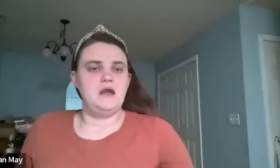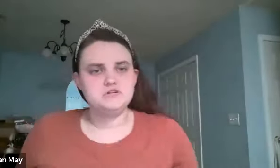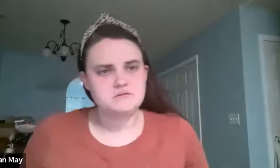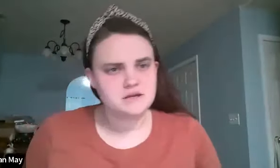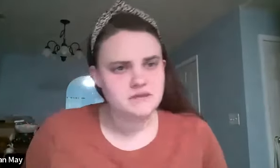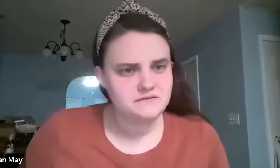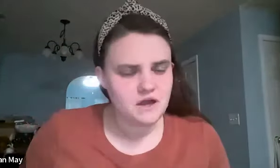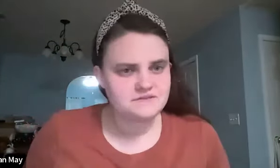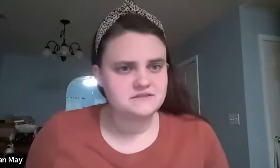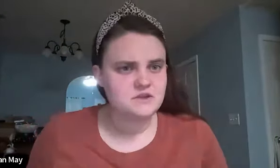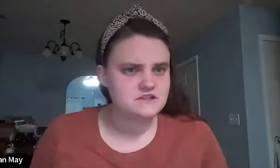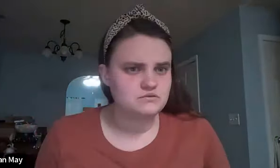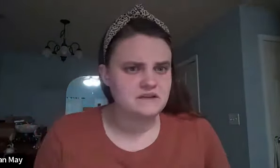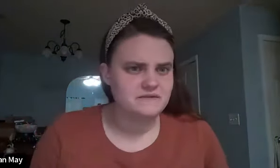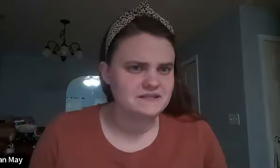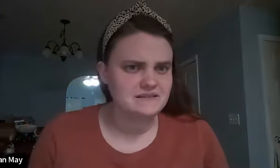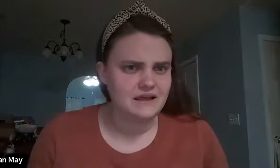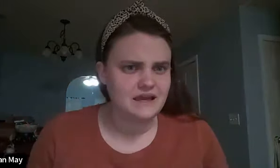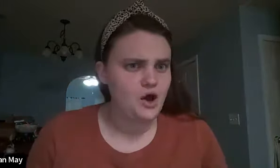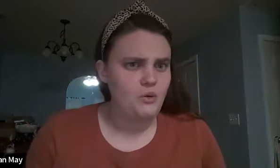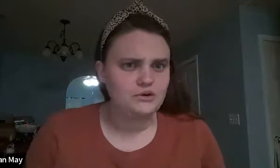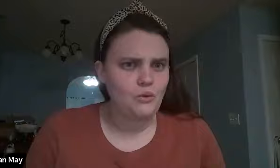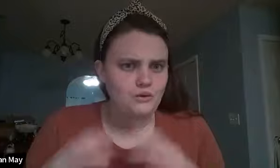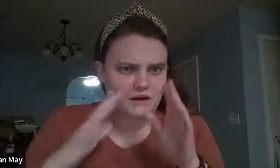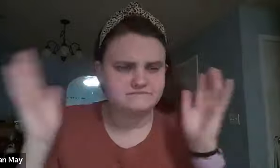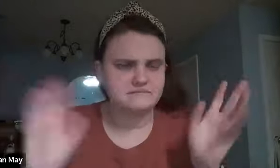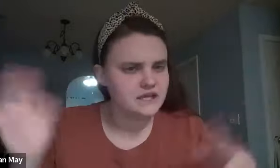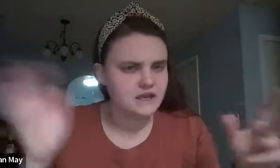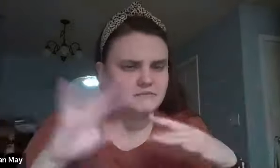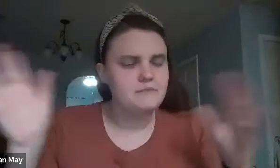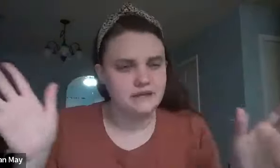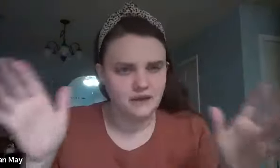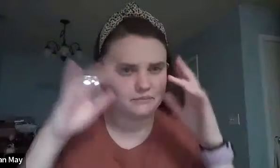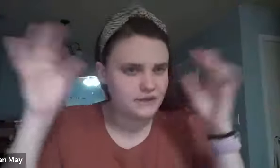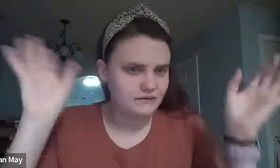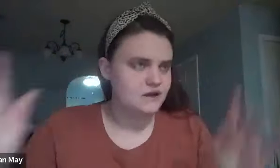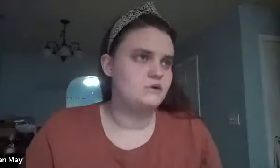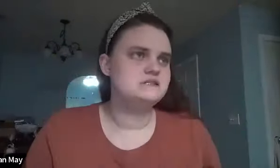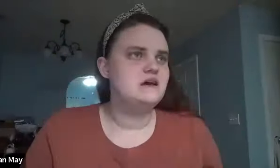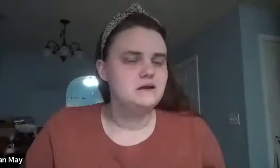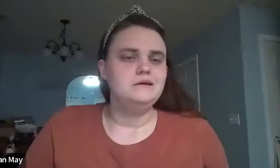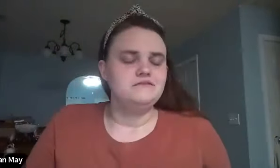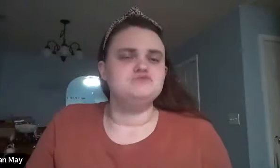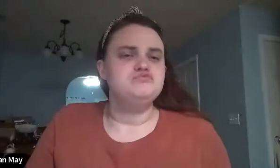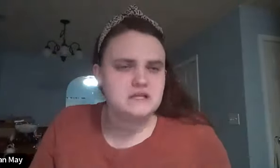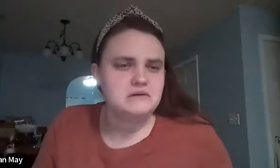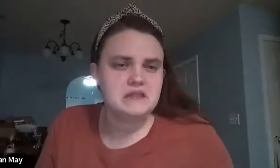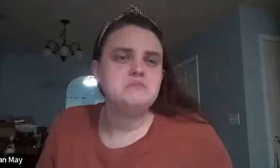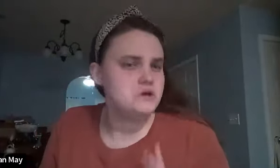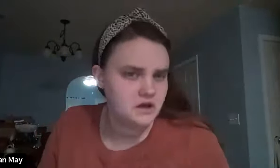Which I recommend if you have to have something that's a really fancy, like albacore. I'm not making up, but picking random ones. If it's really, really important, go